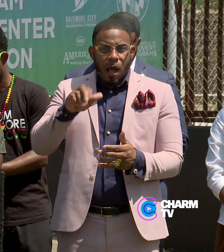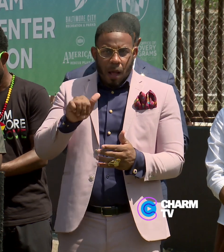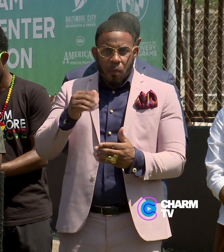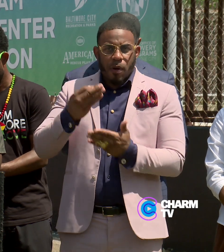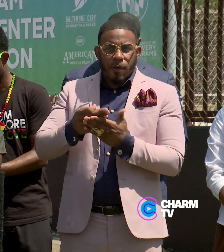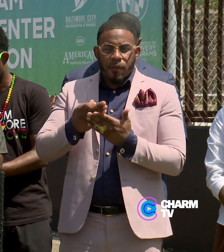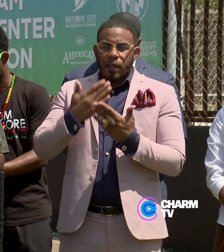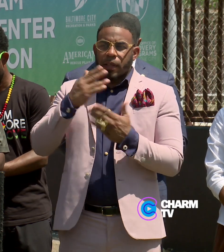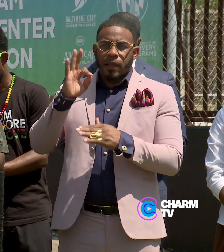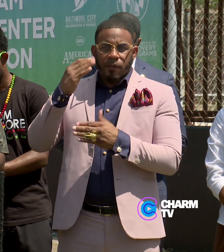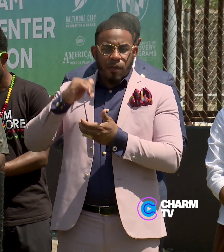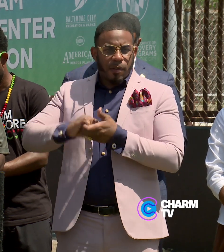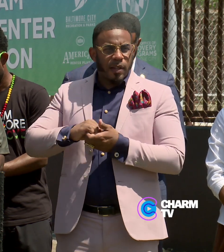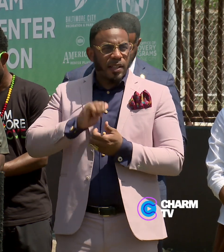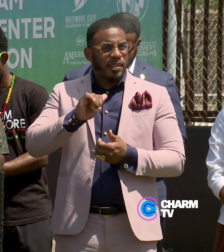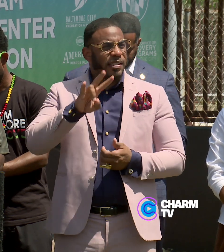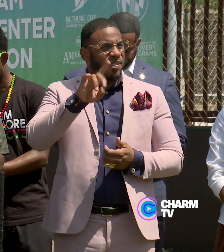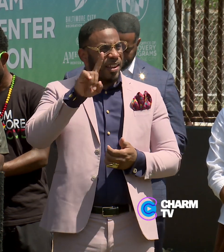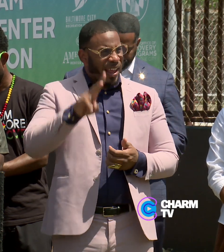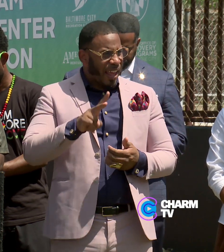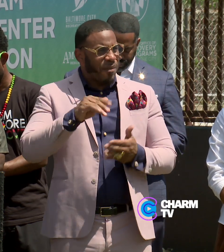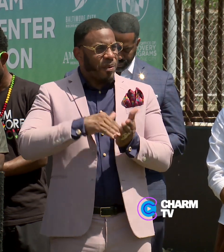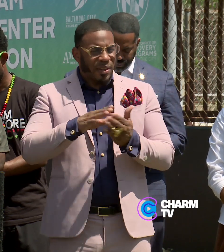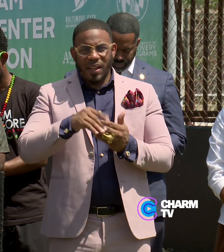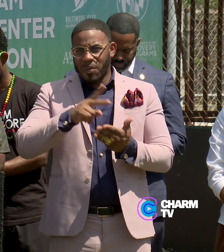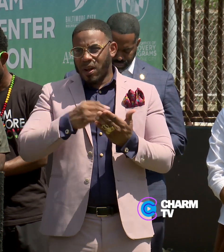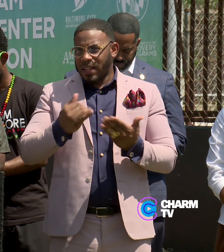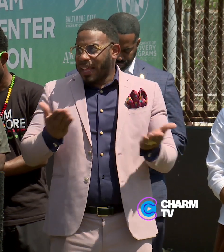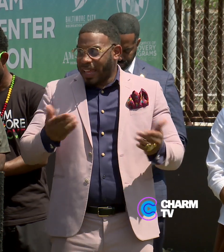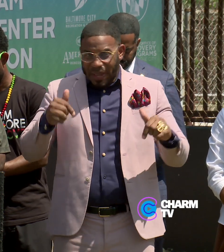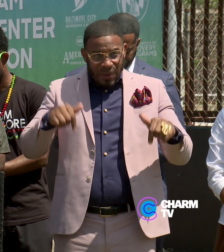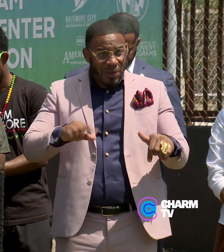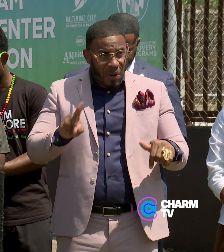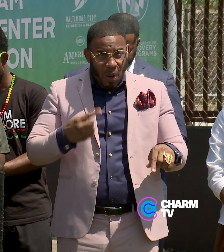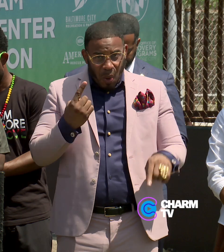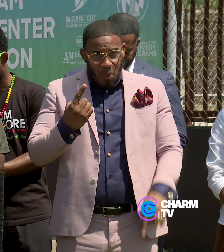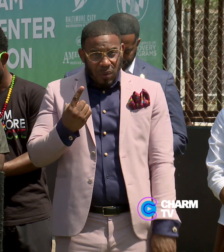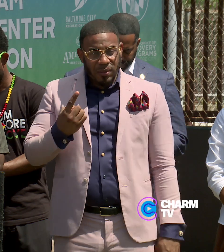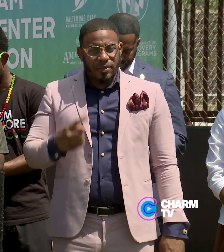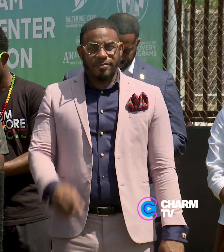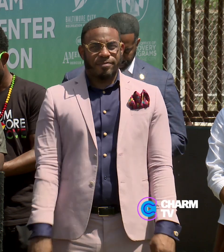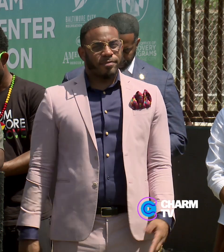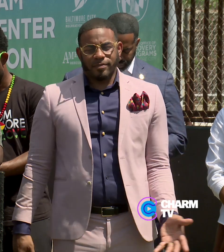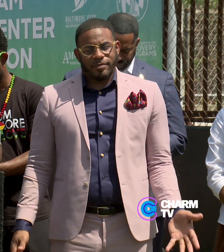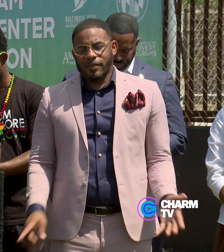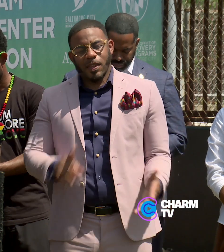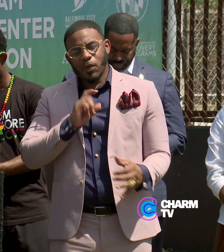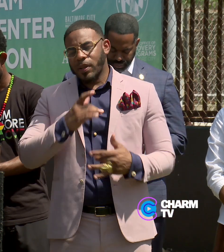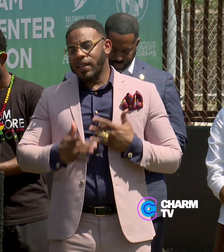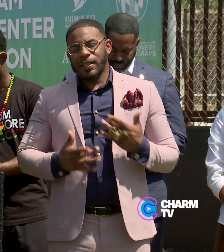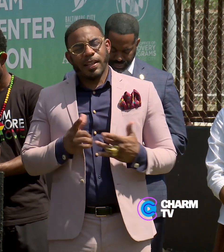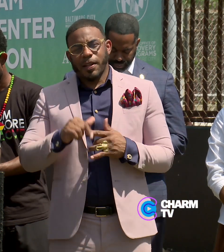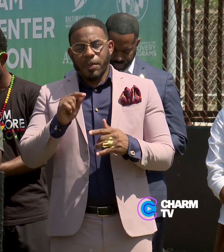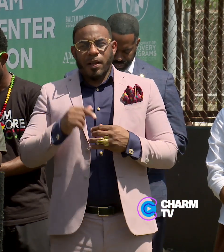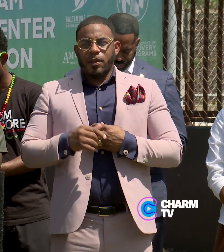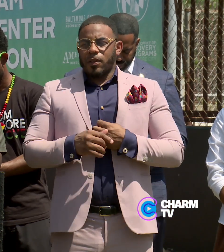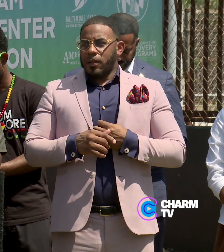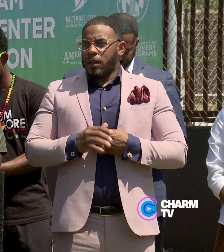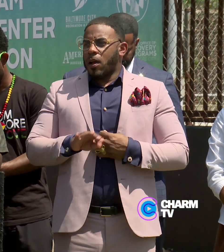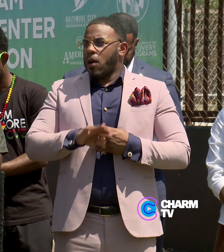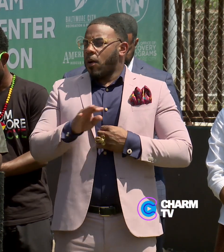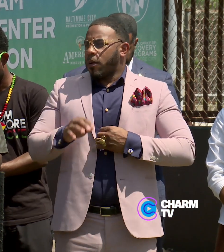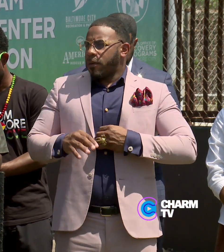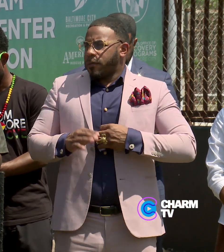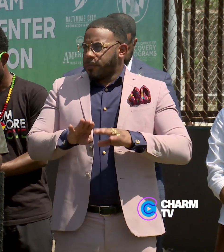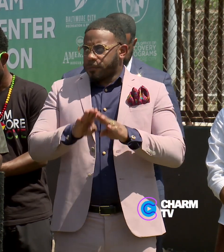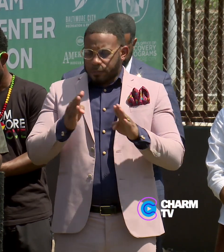our federal partners. This is a $7.5 million project here at Coldstream Montebello, so we're really excited about opening